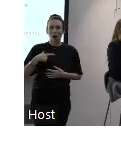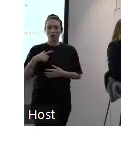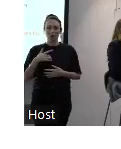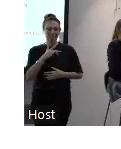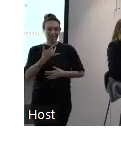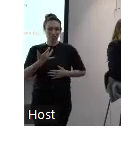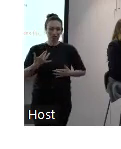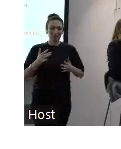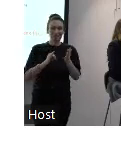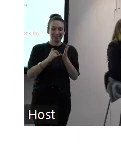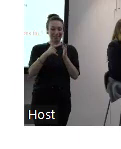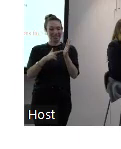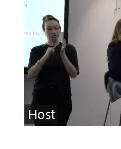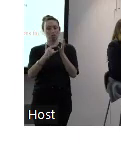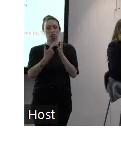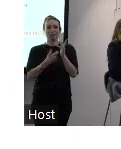very debilitating OCD.